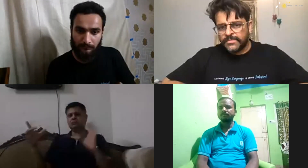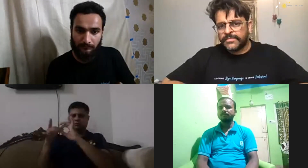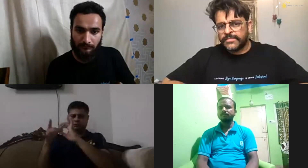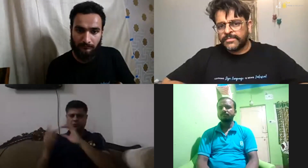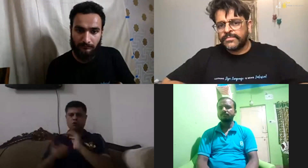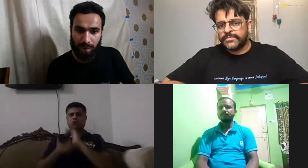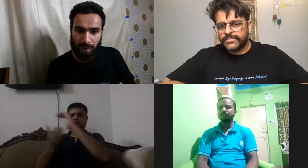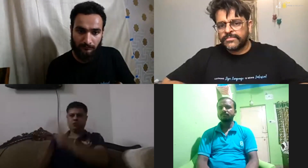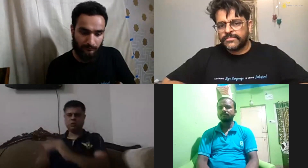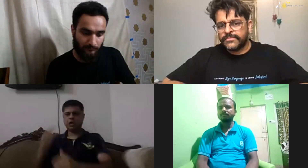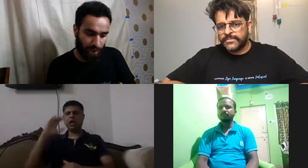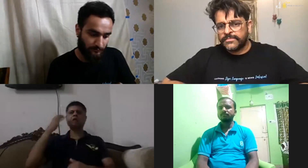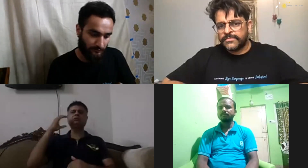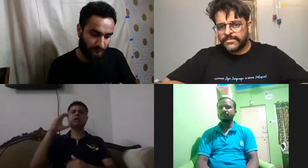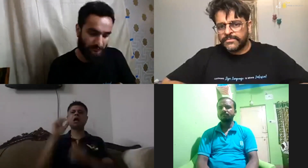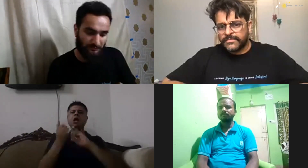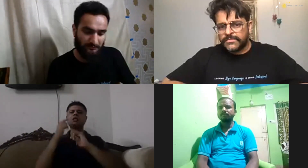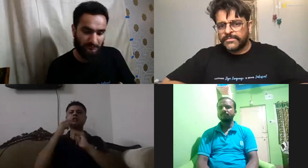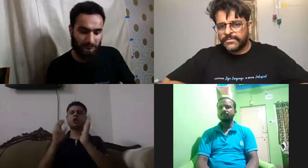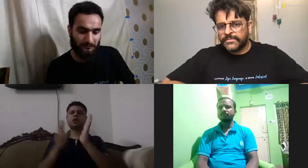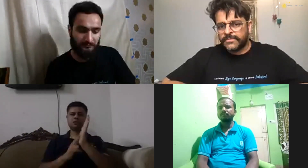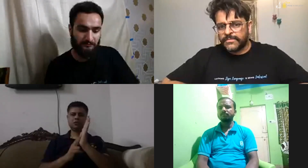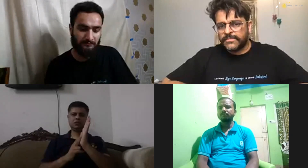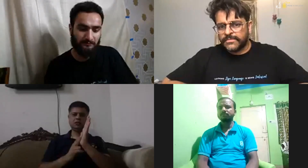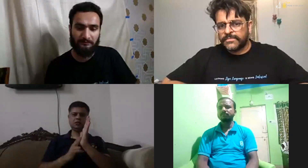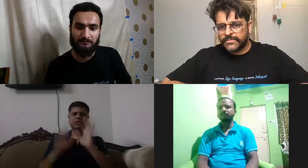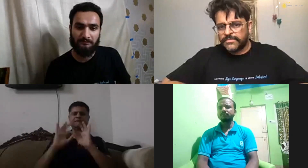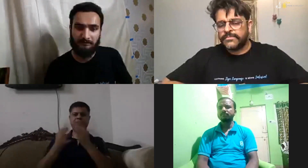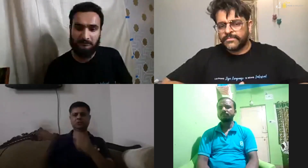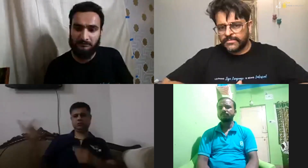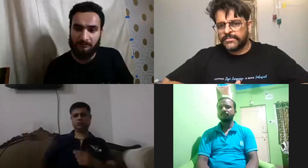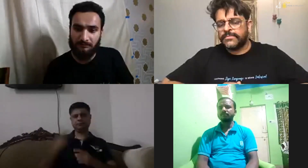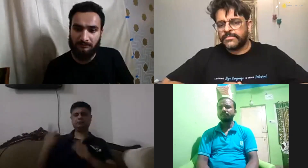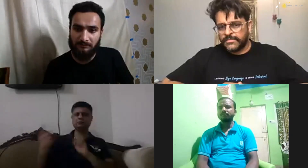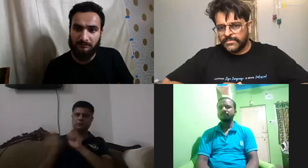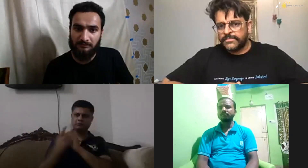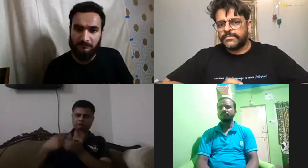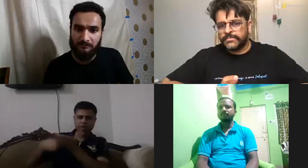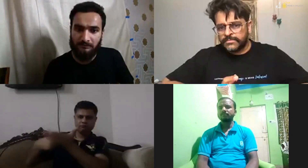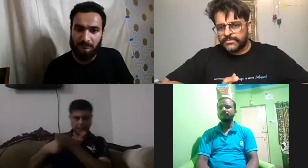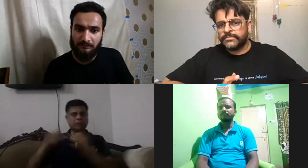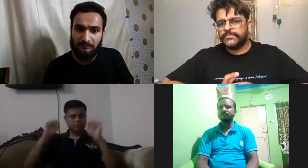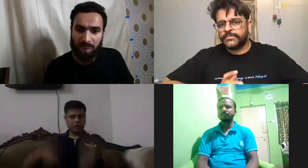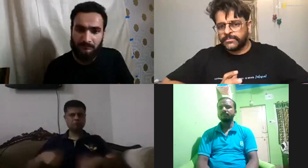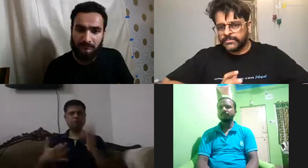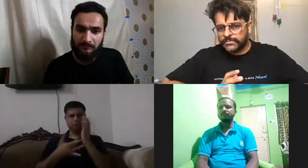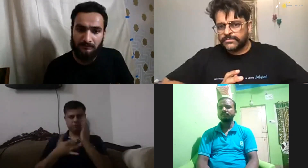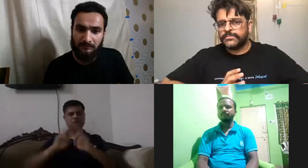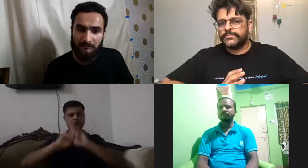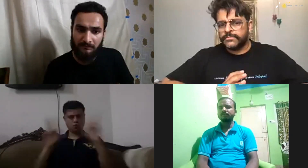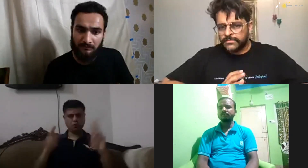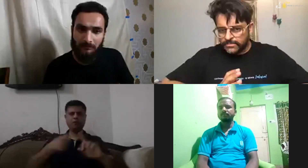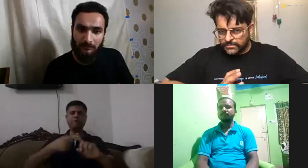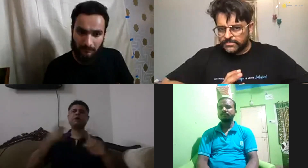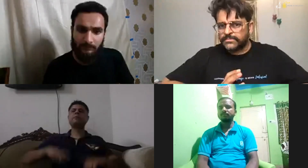family, the chacha and some cousins and my cousins, so with them we spoke